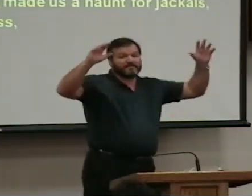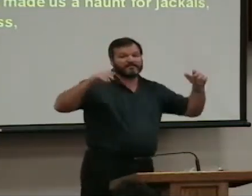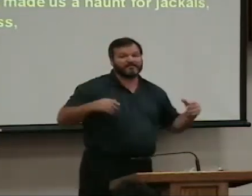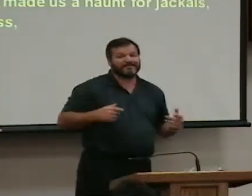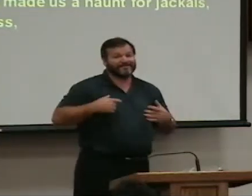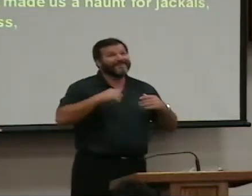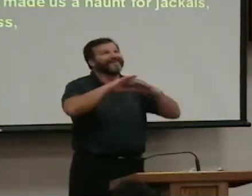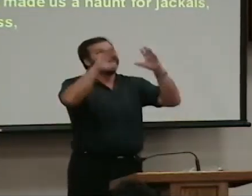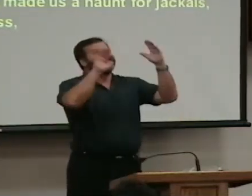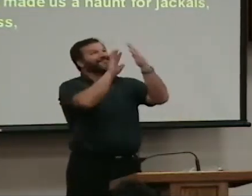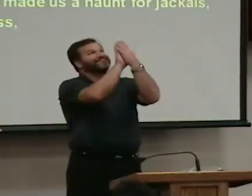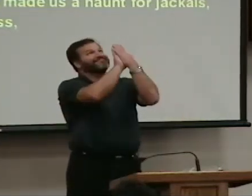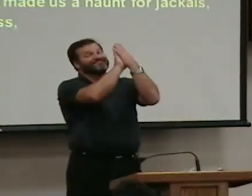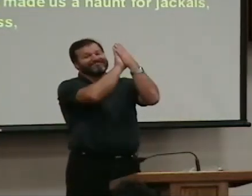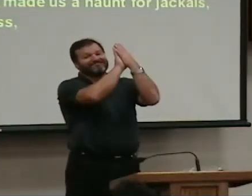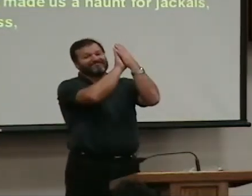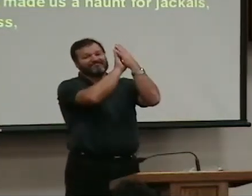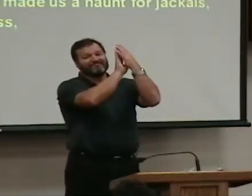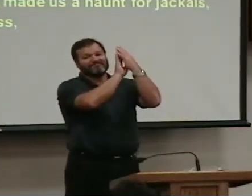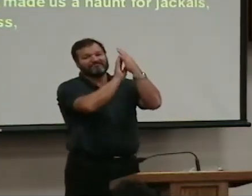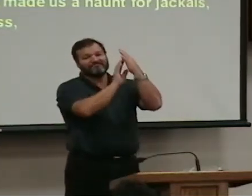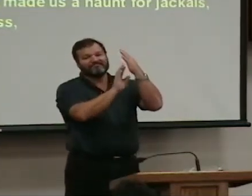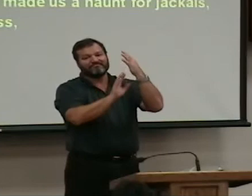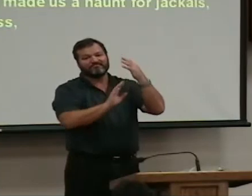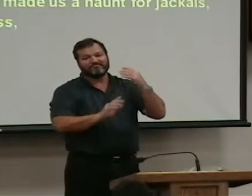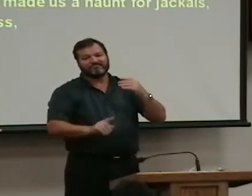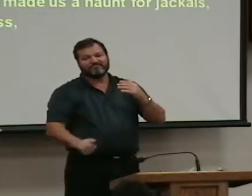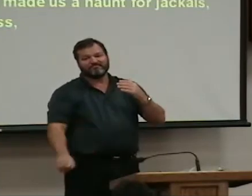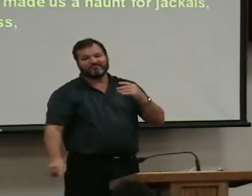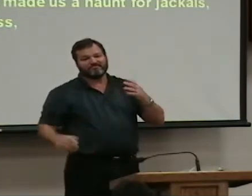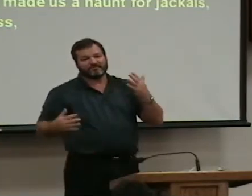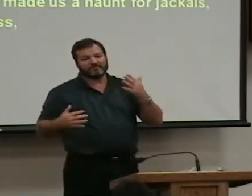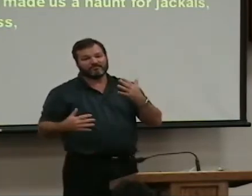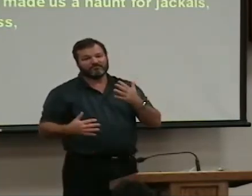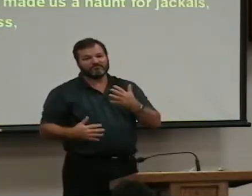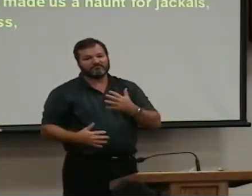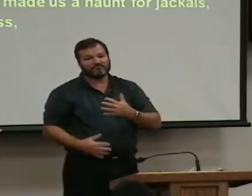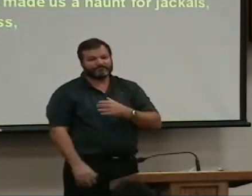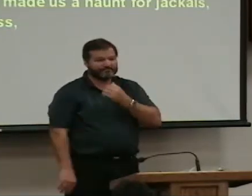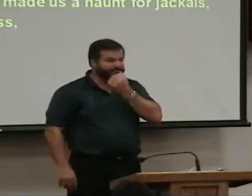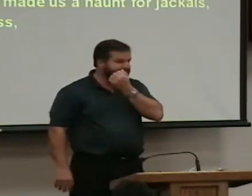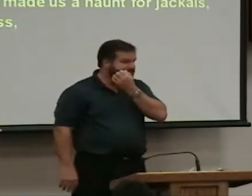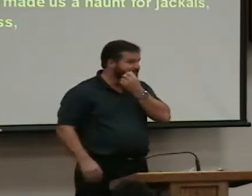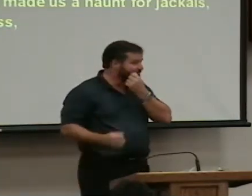God is light. We were with him, but we've slid away from him into darkness.